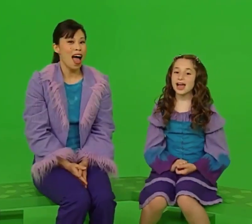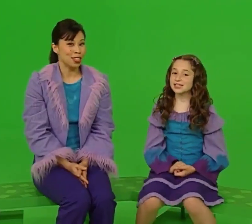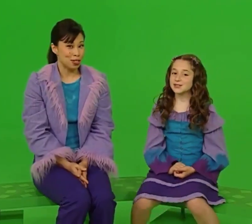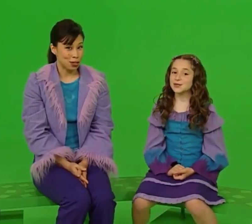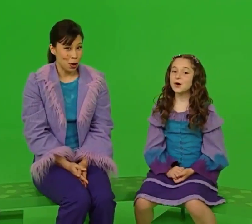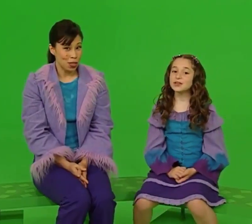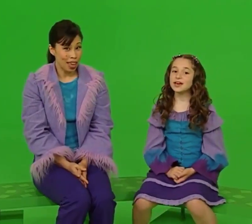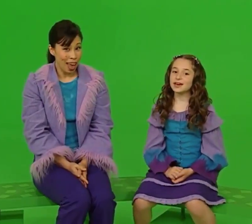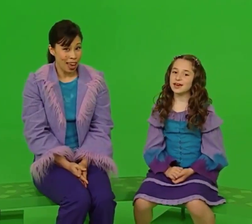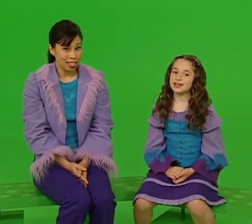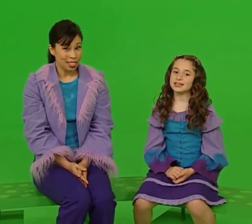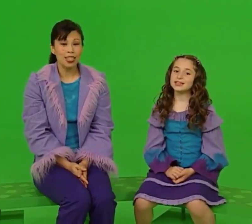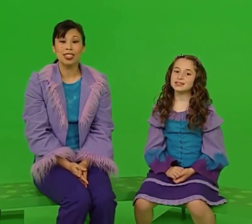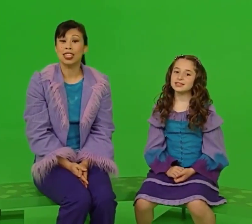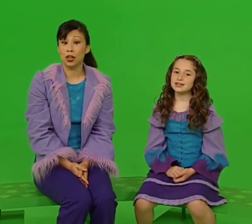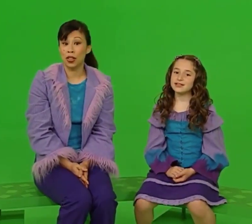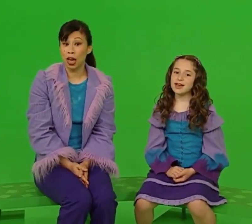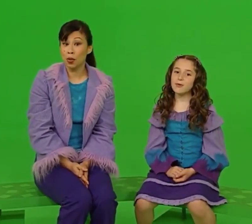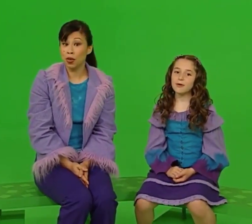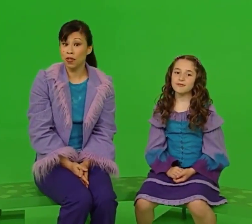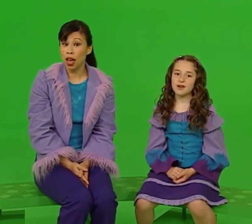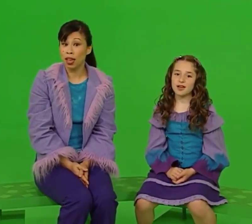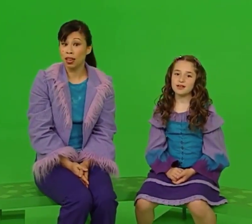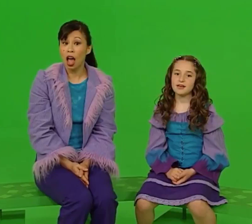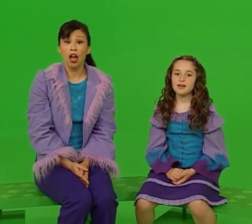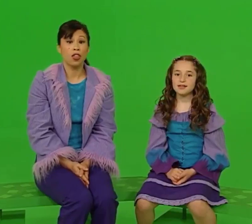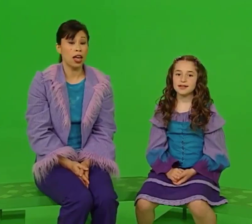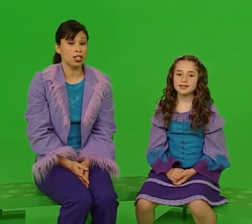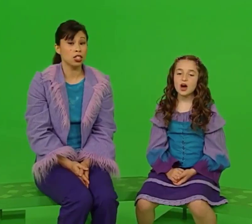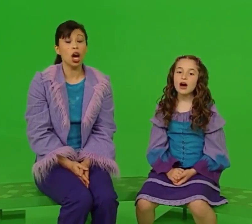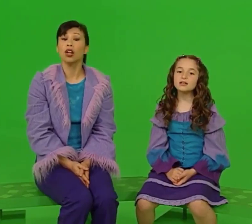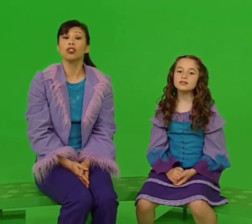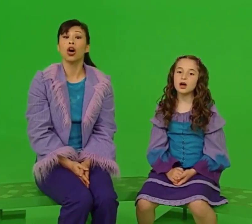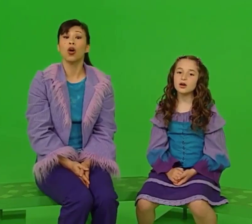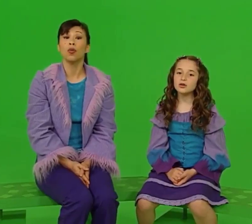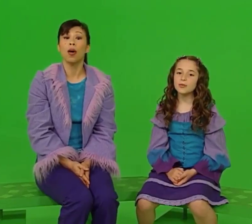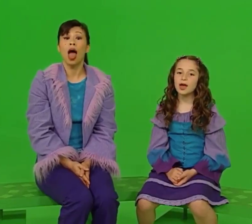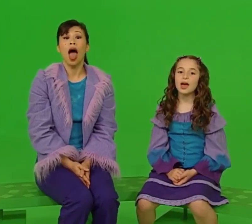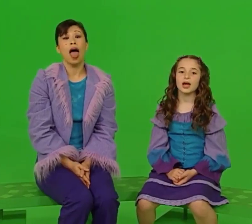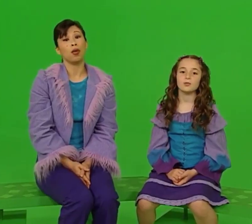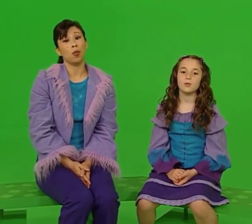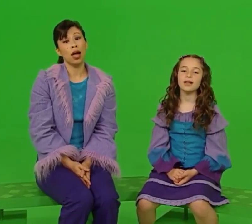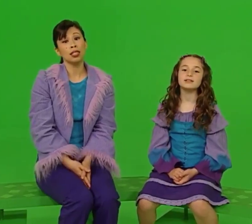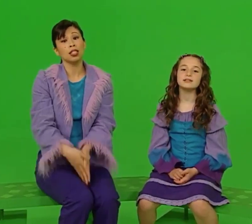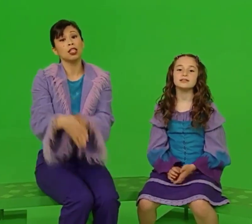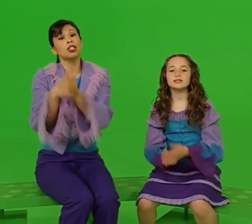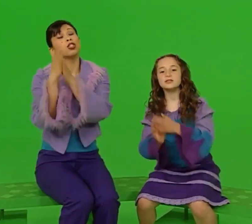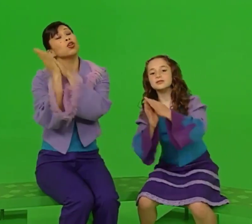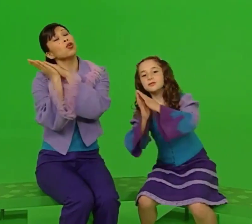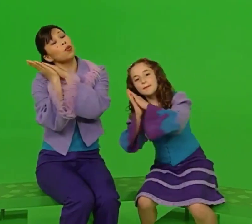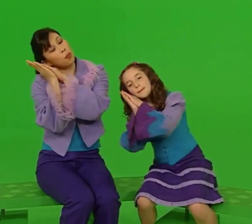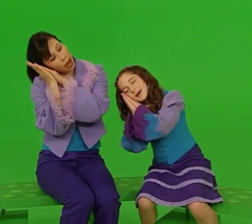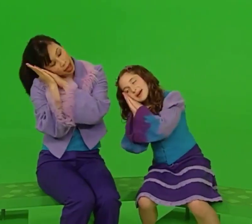And so they ate till they were fed, then toddled home and went to